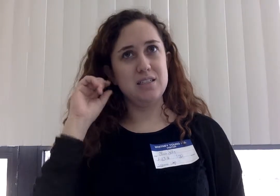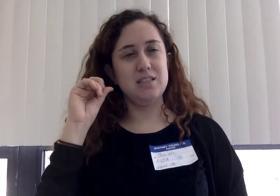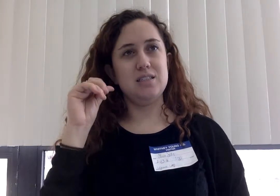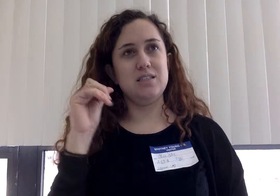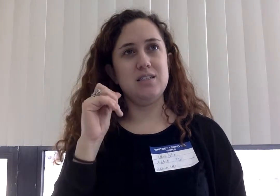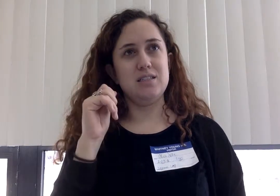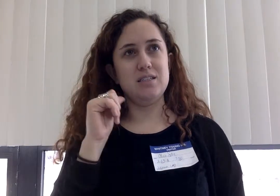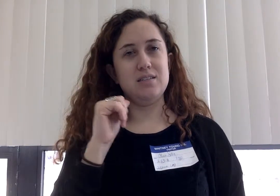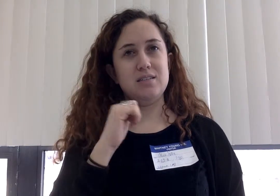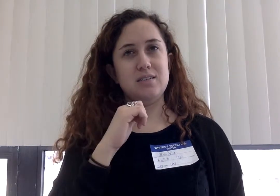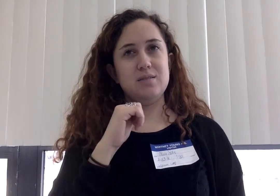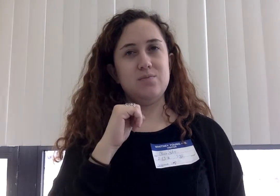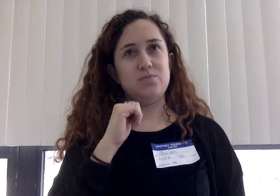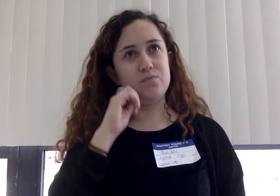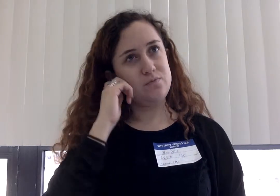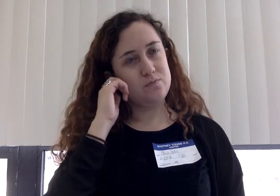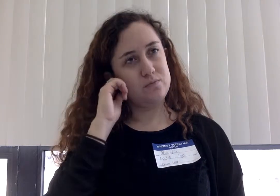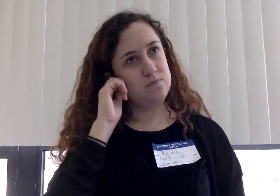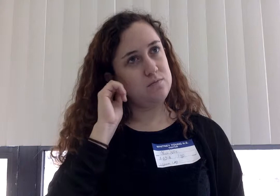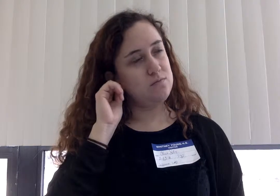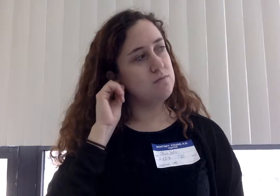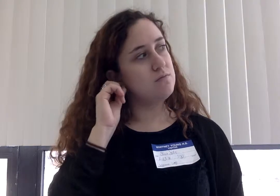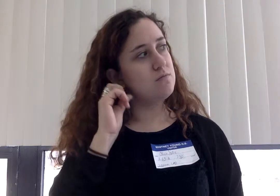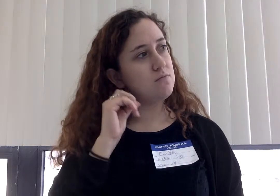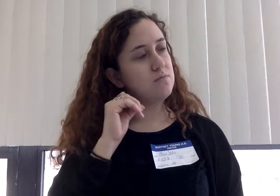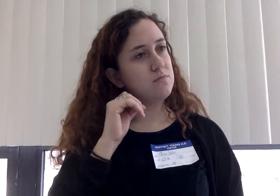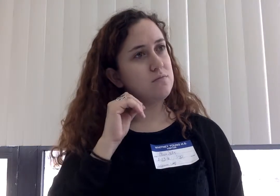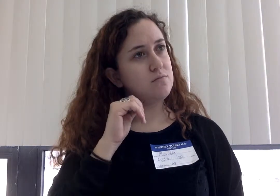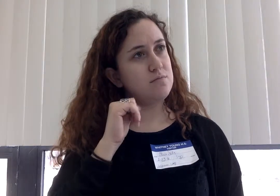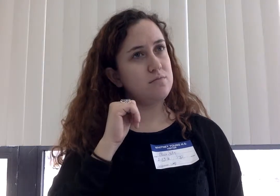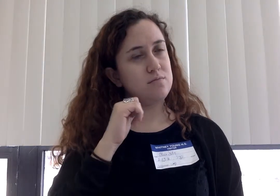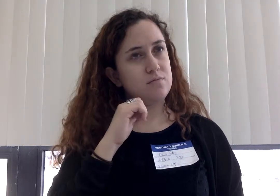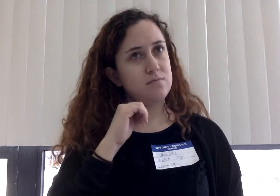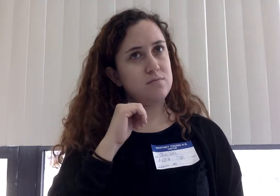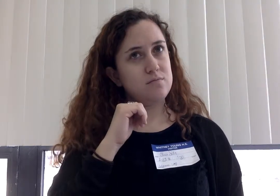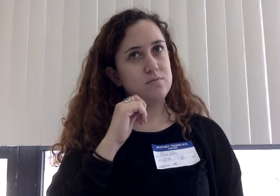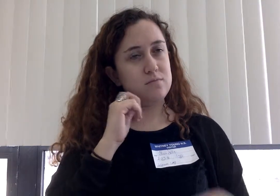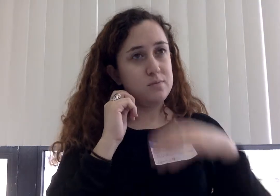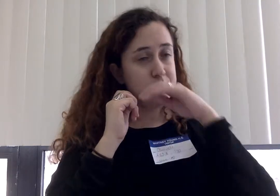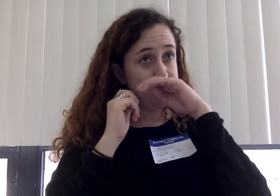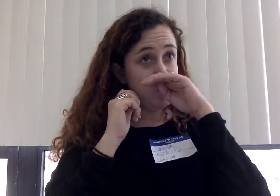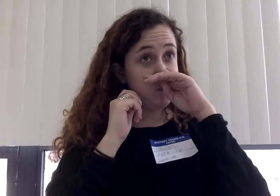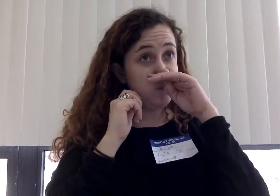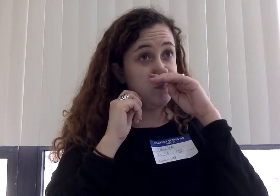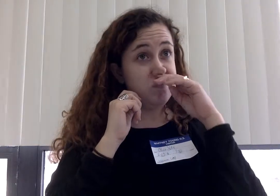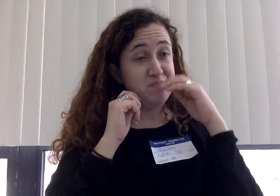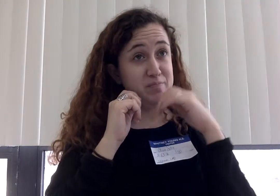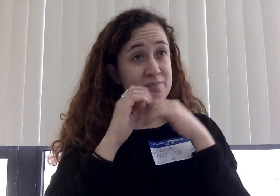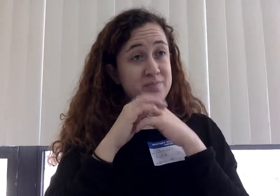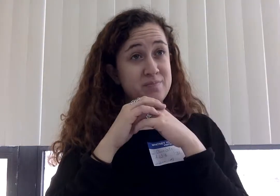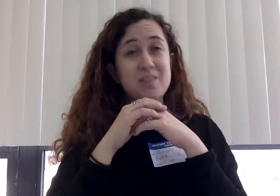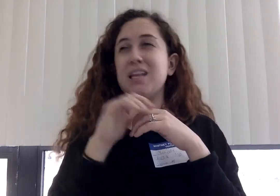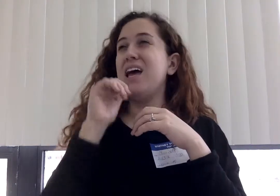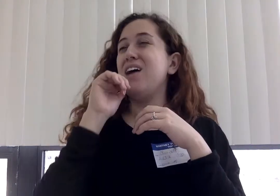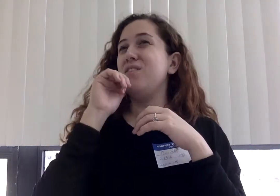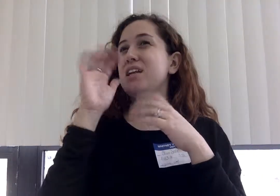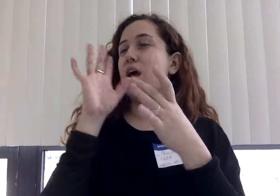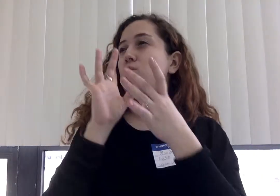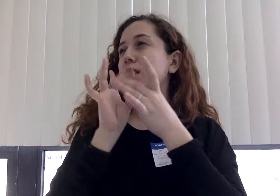that coordinate. Yes? I have an unrelated question. Is this a good time to ask it? It's interesting.